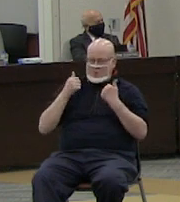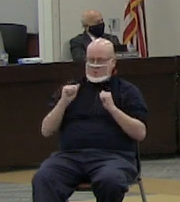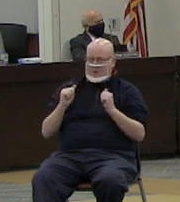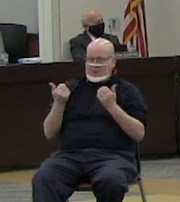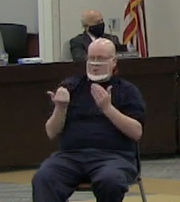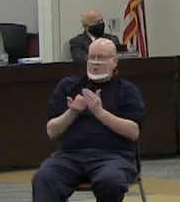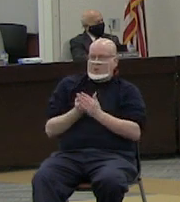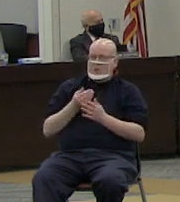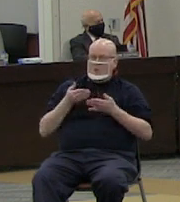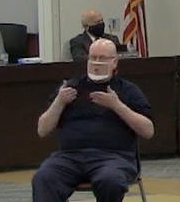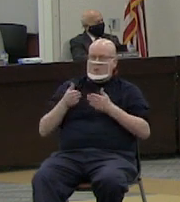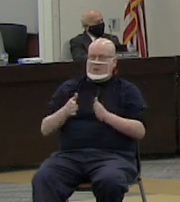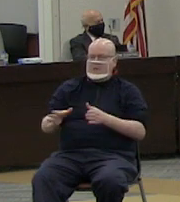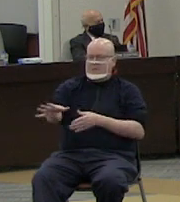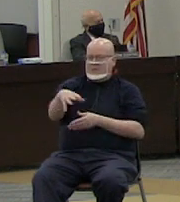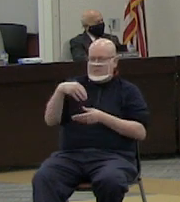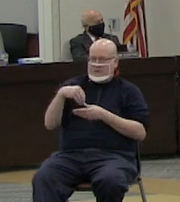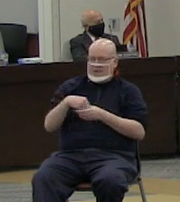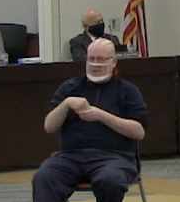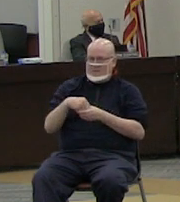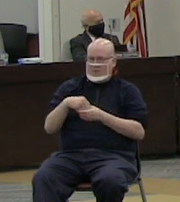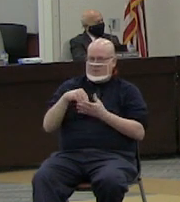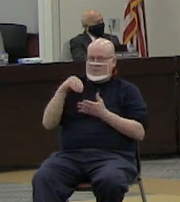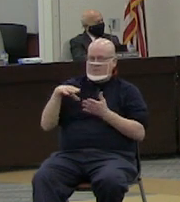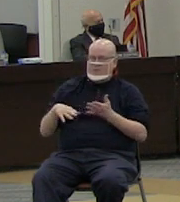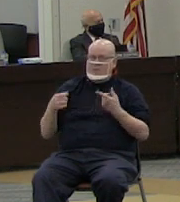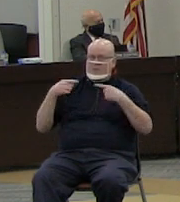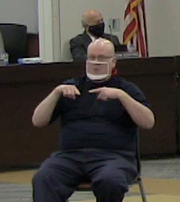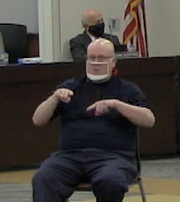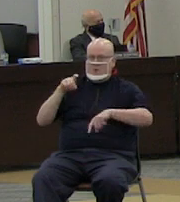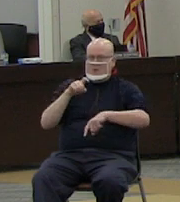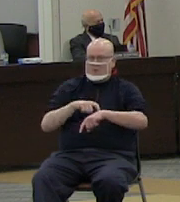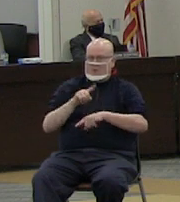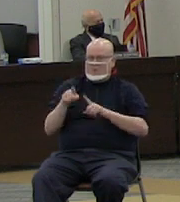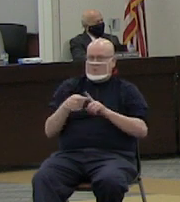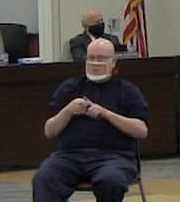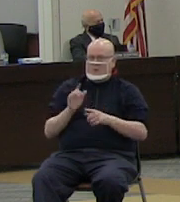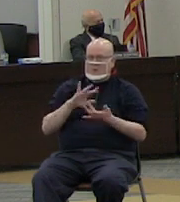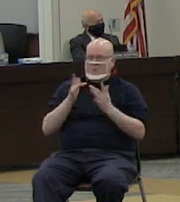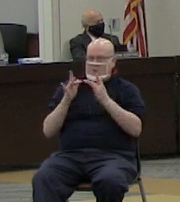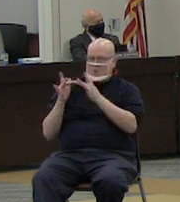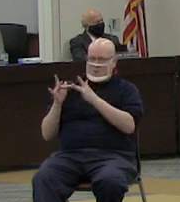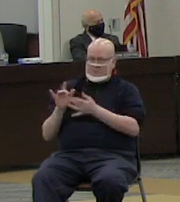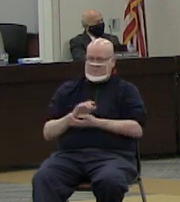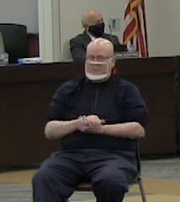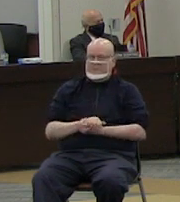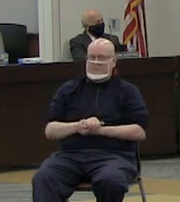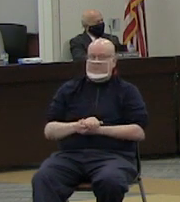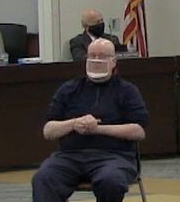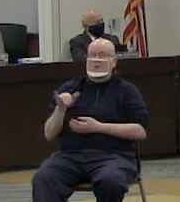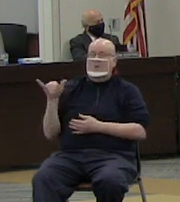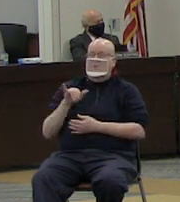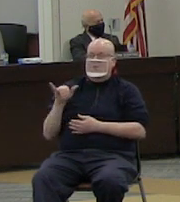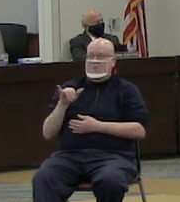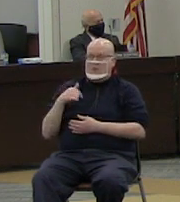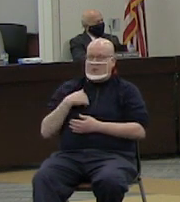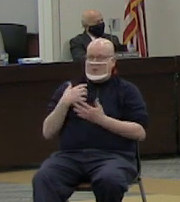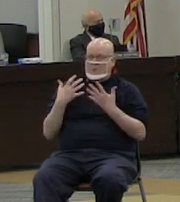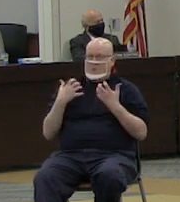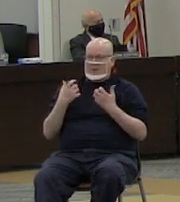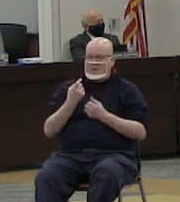ways to engage their students during the time that they're not all in school. So also I wanted to